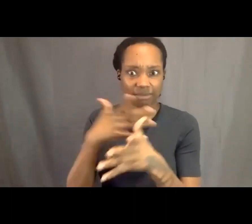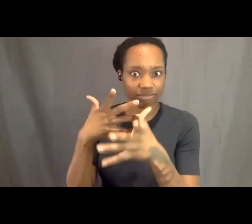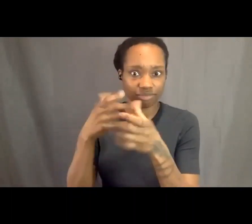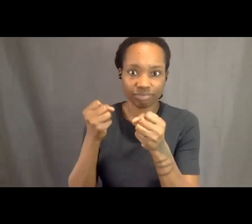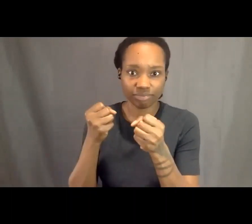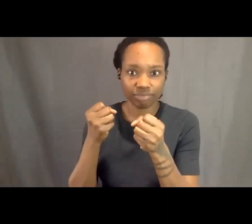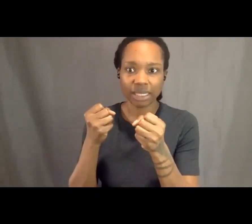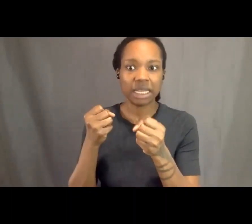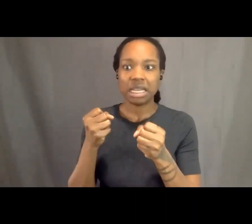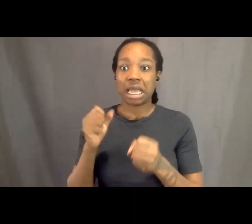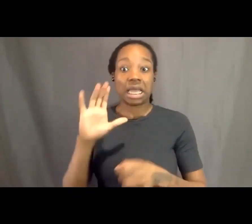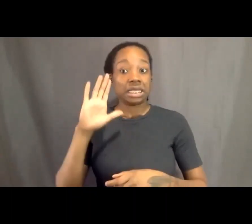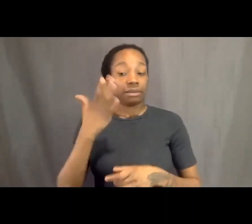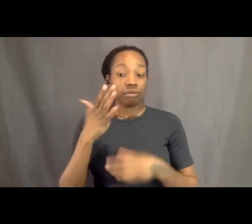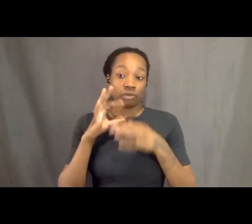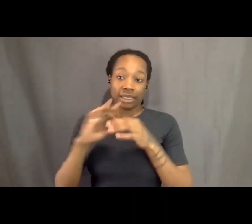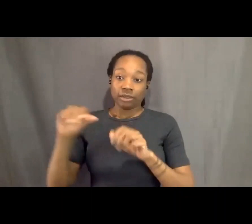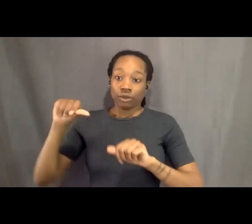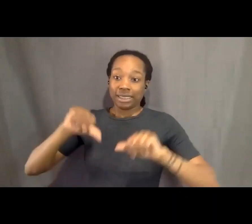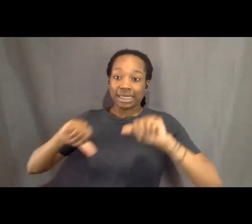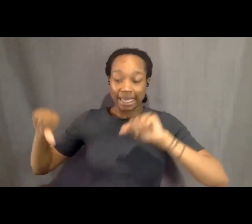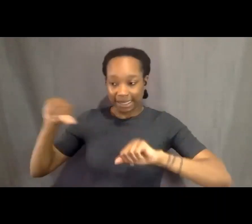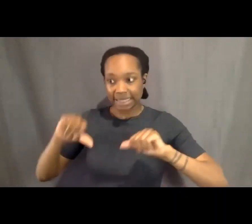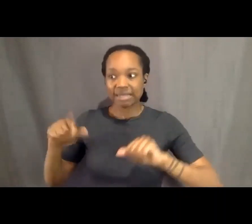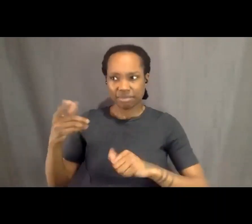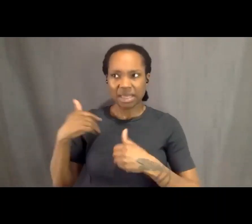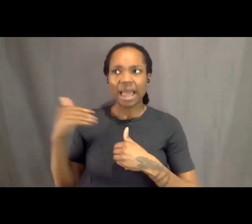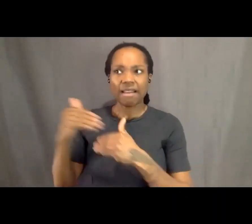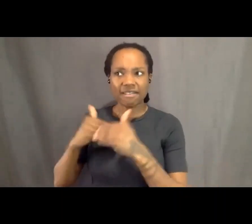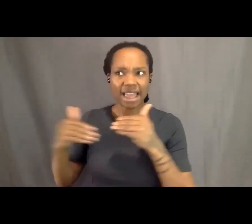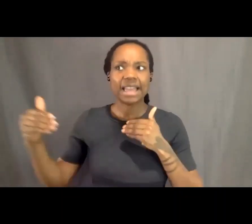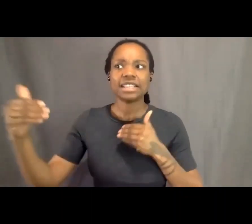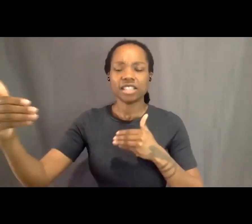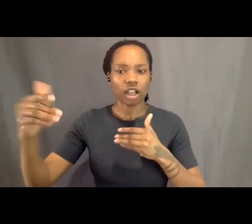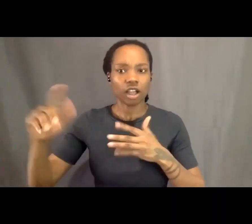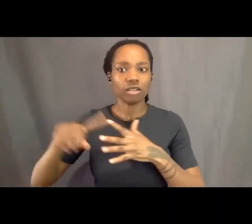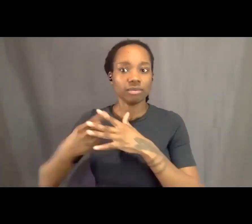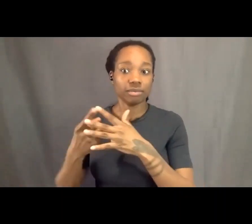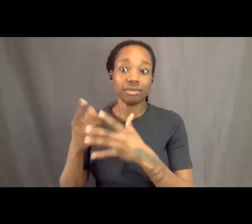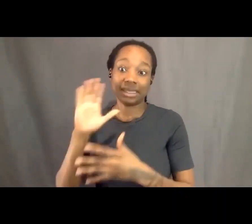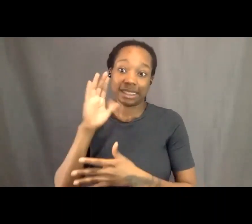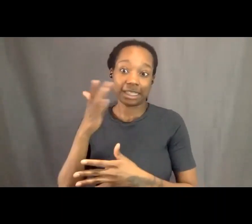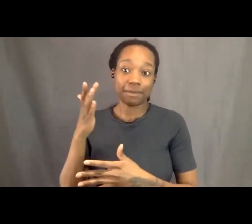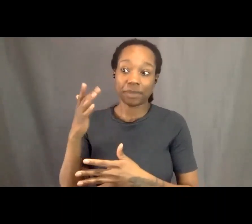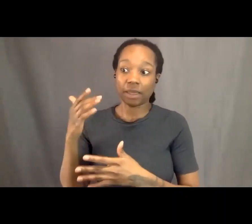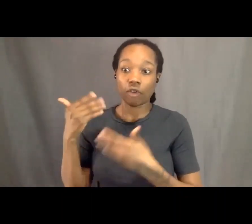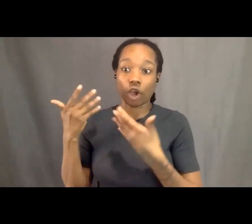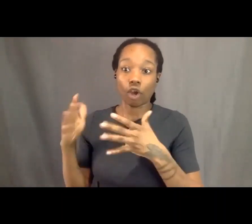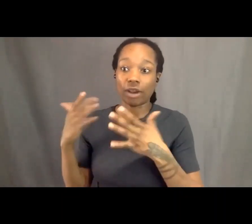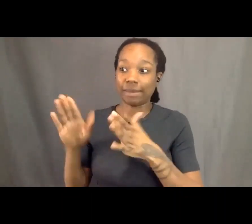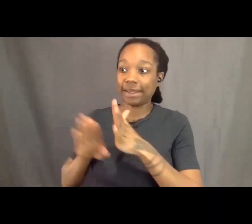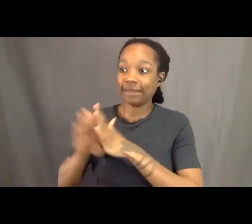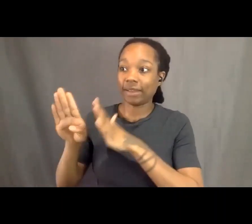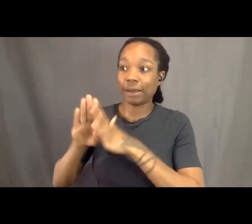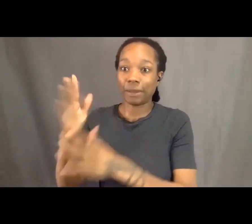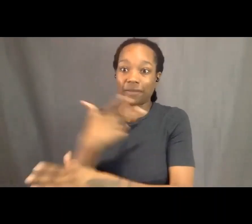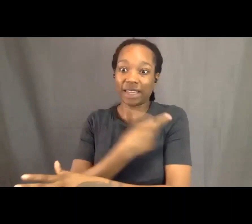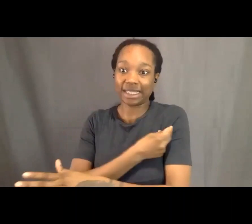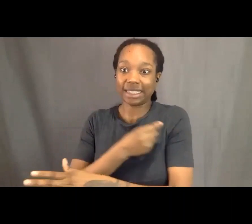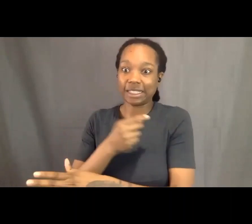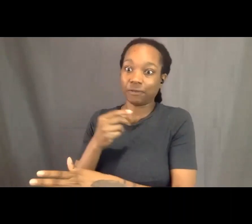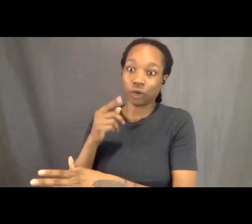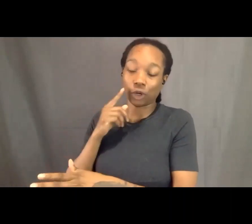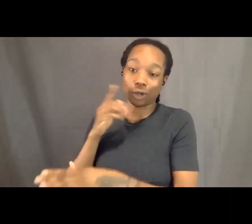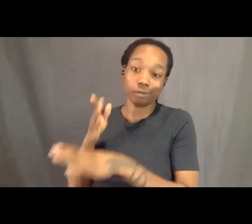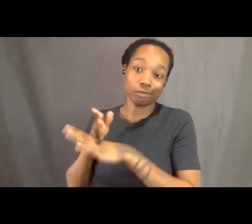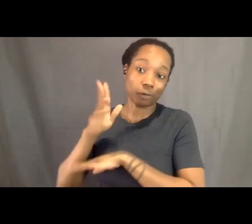high head start, that vaccine technologies had been in development for over 2 decades. And so we have those facts. We know